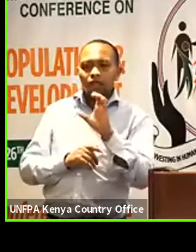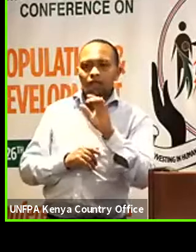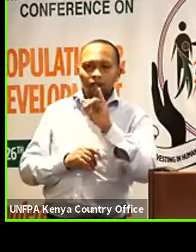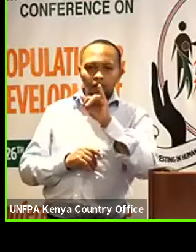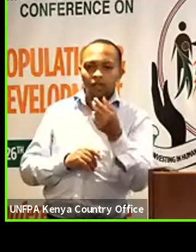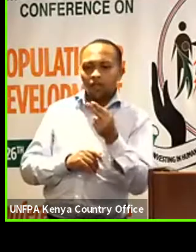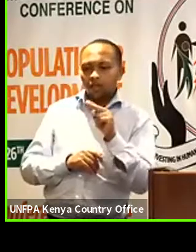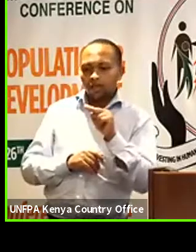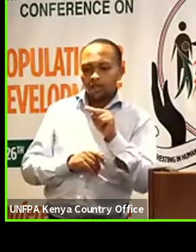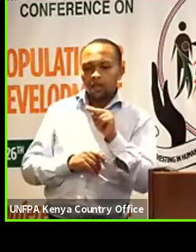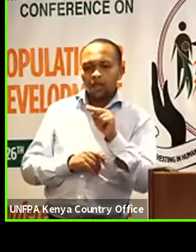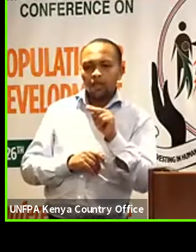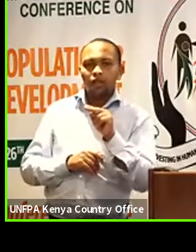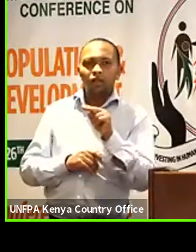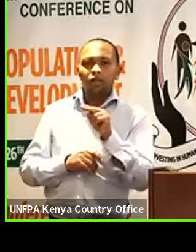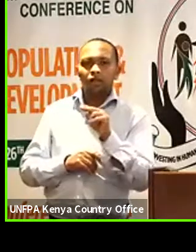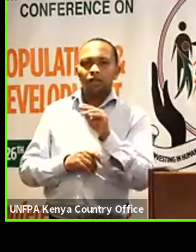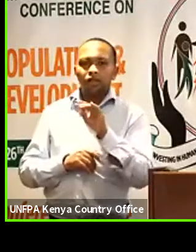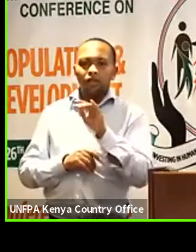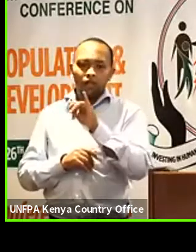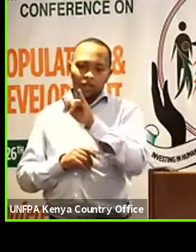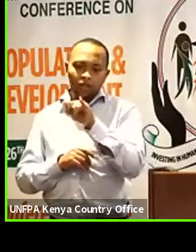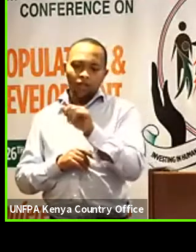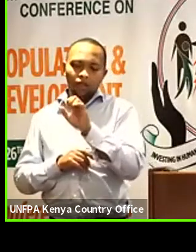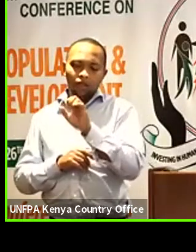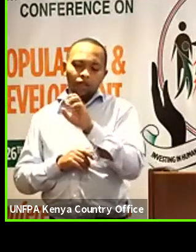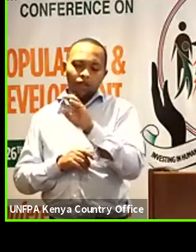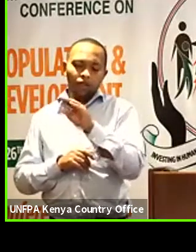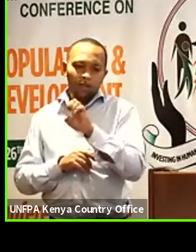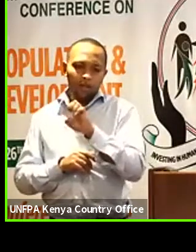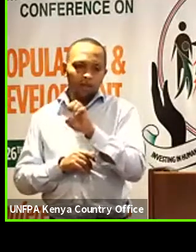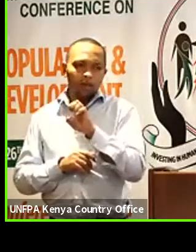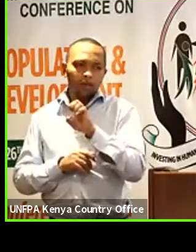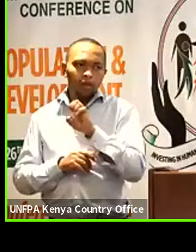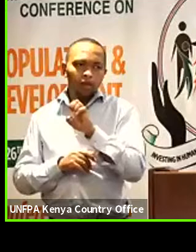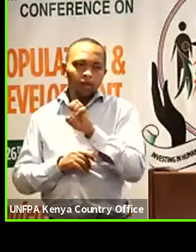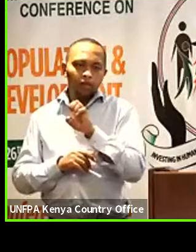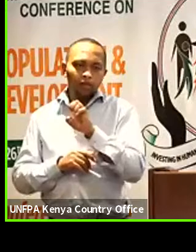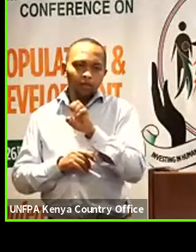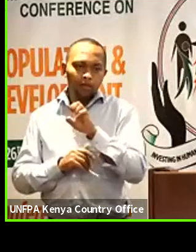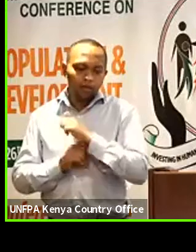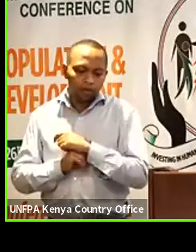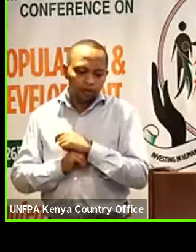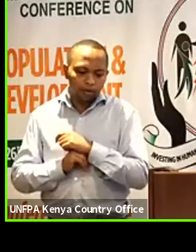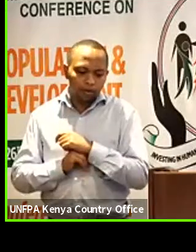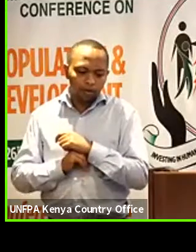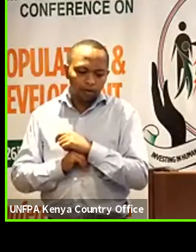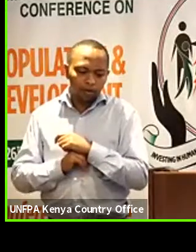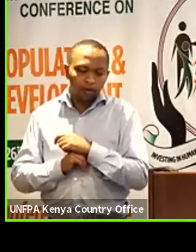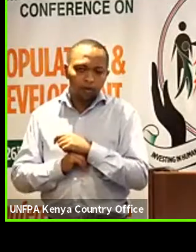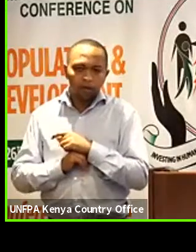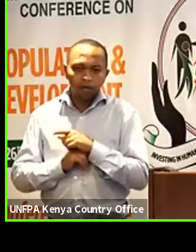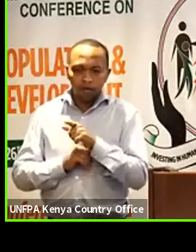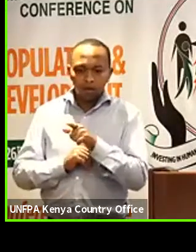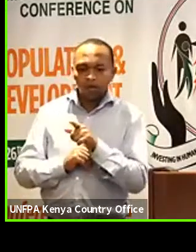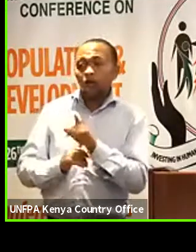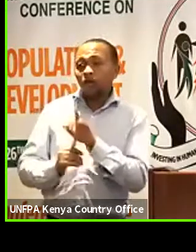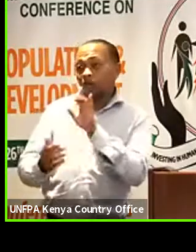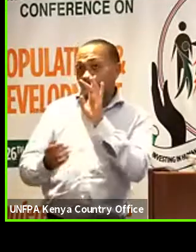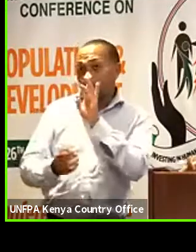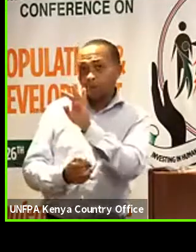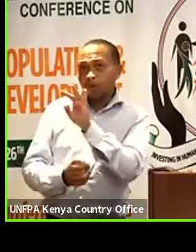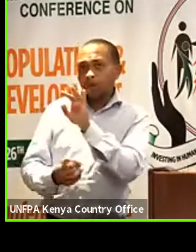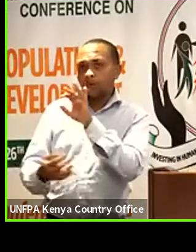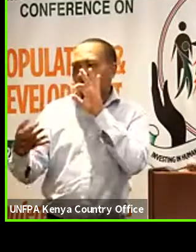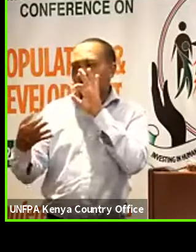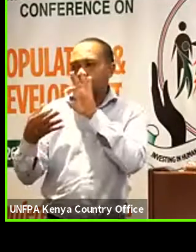Kioko Musingi, James Ochieno Kaoga, and Professor Soste Chiota. So that one again, you can click and you'll join